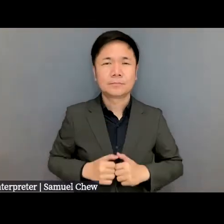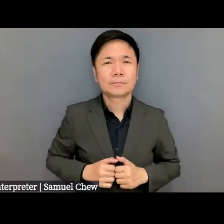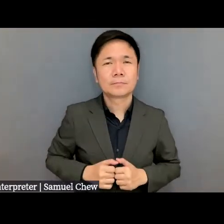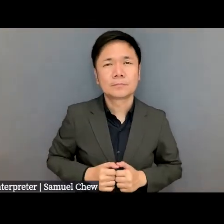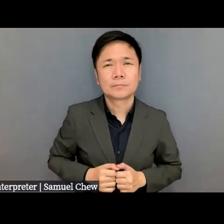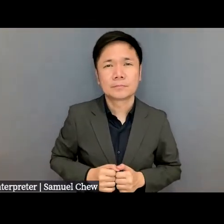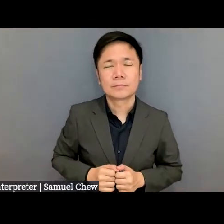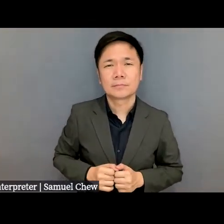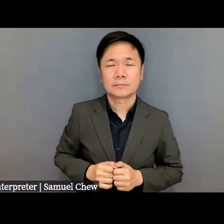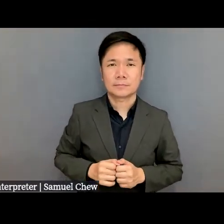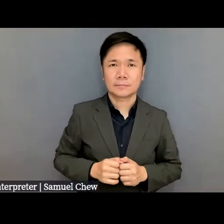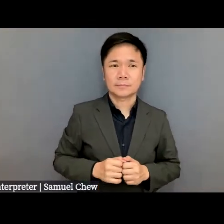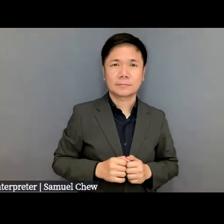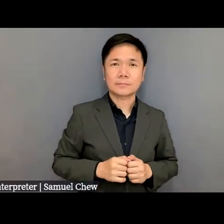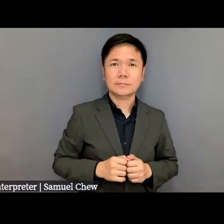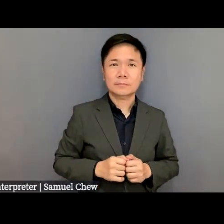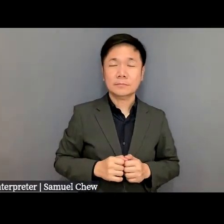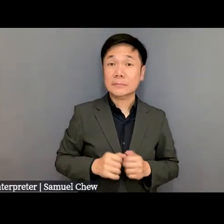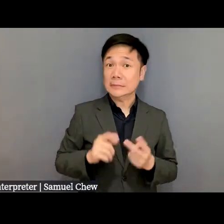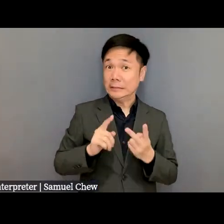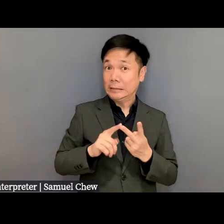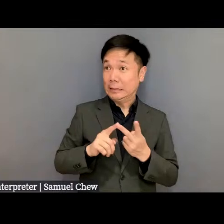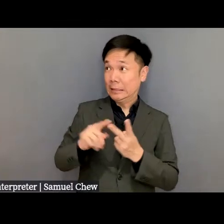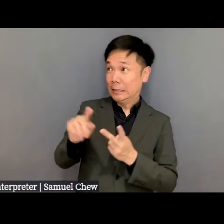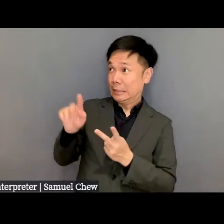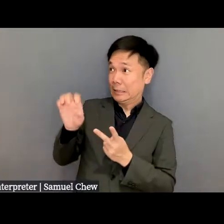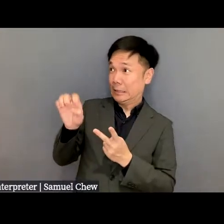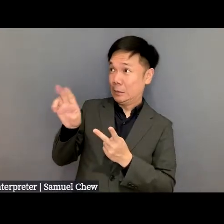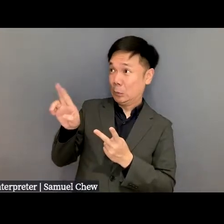you have the EU is rolling out